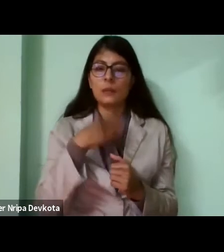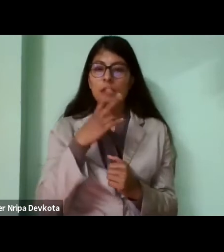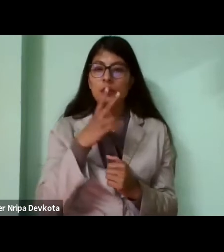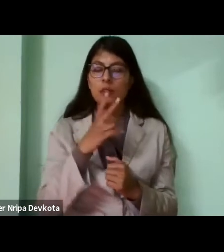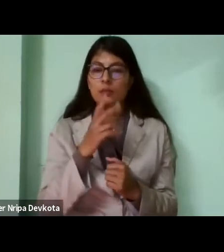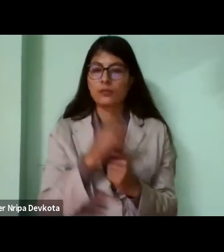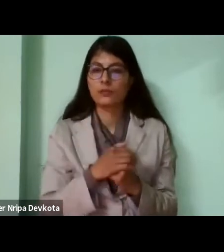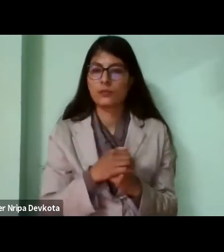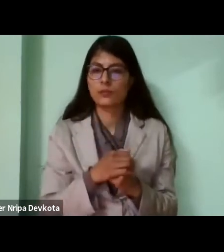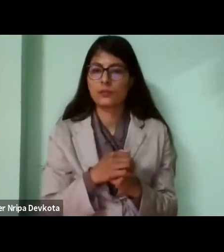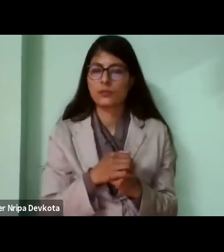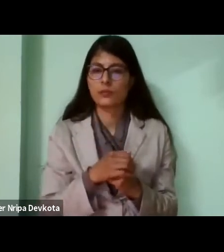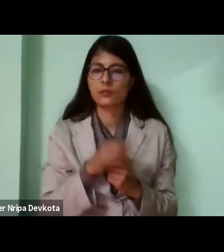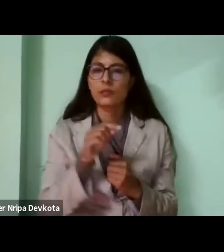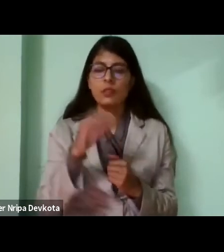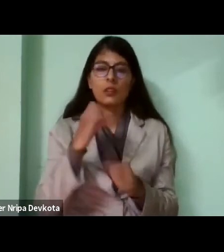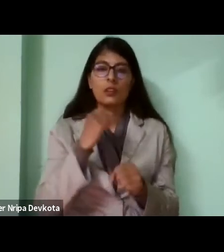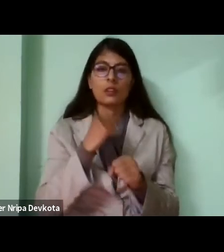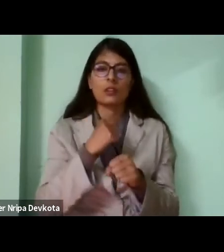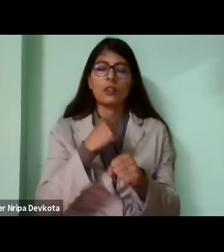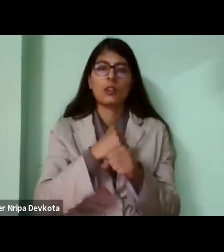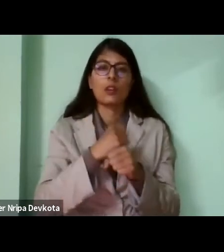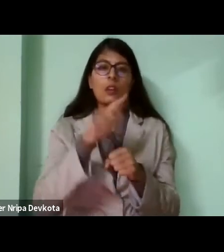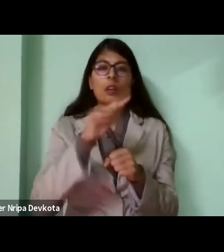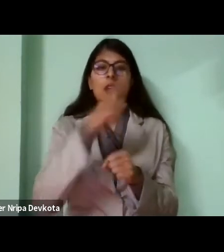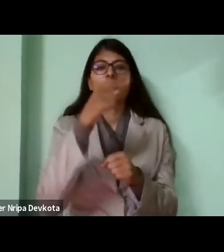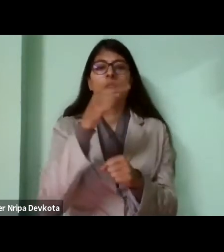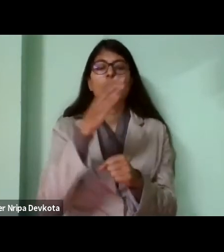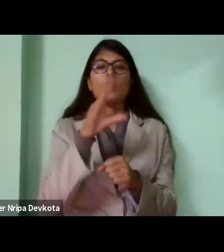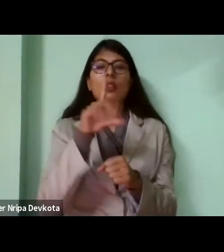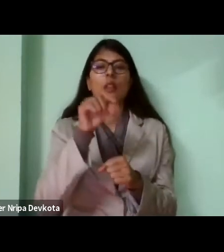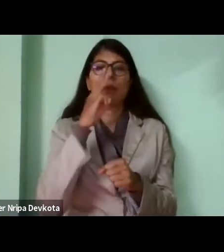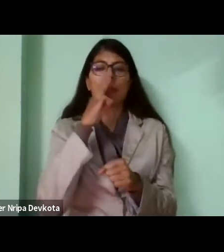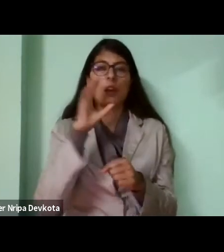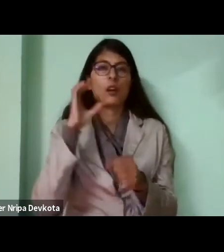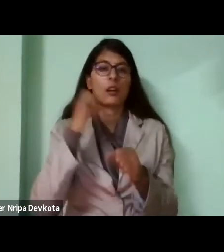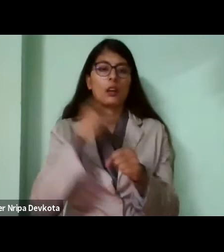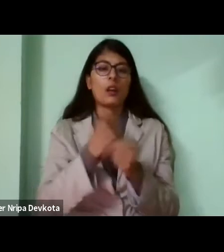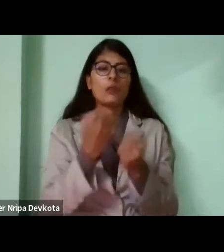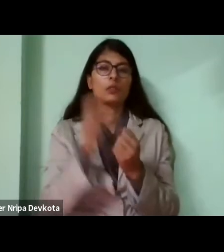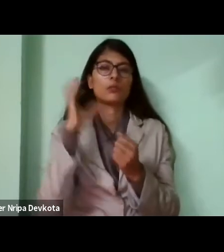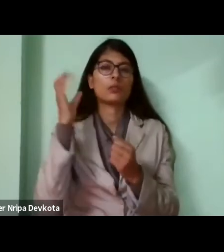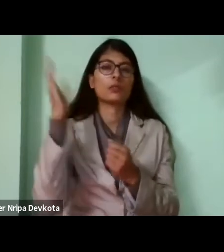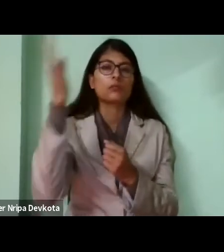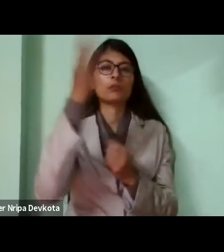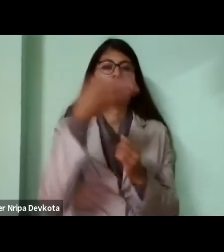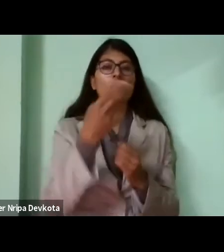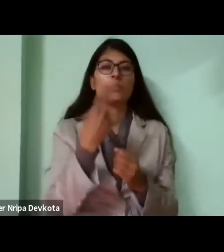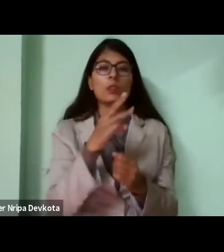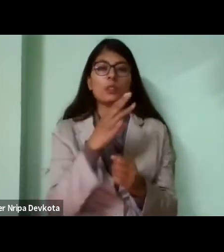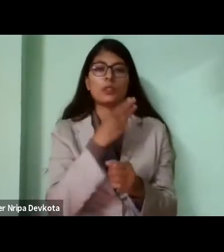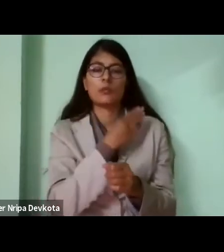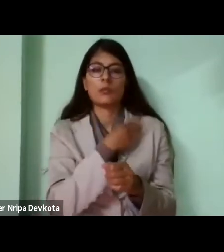and say migrants are being murdered in Kenya simply because many of them do not have papers.